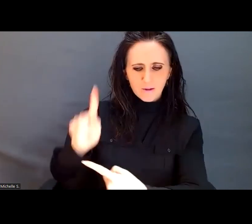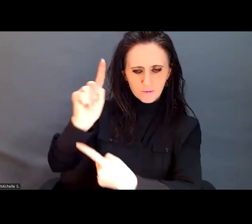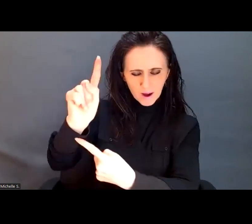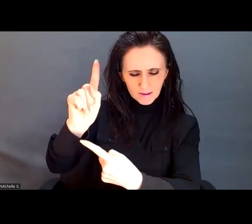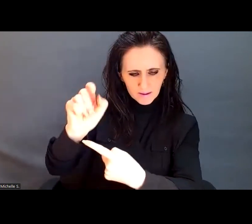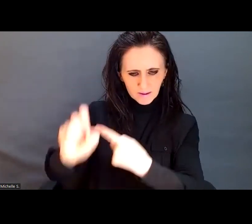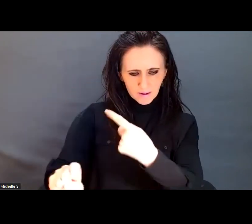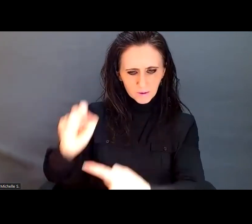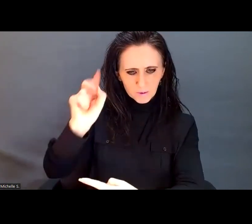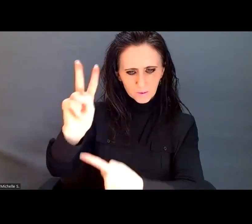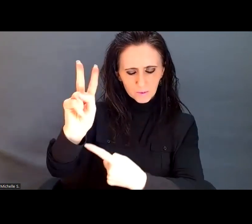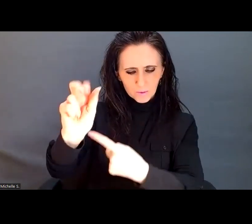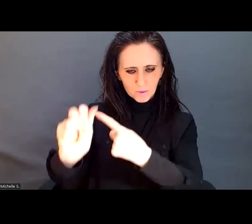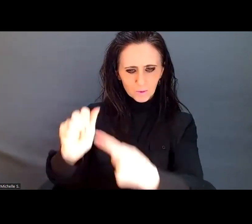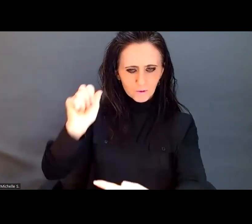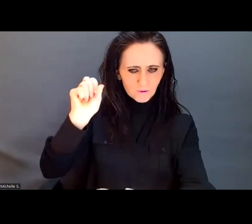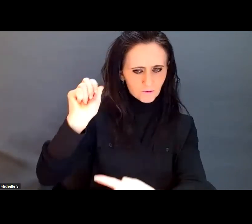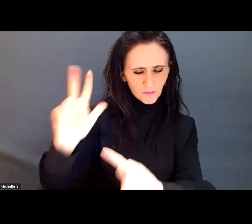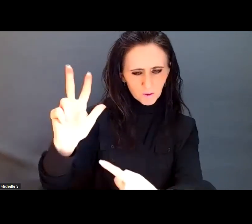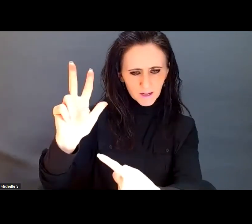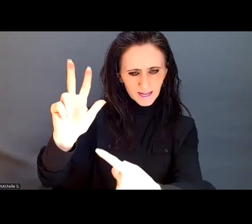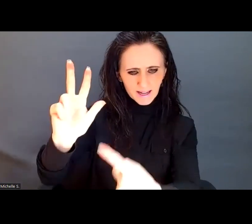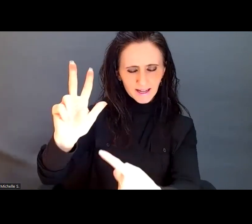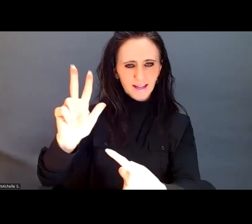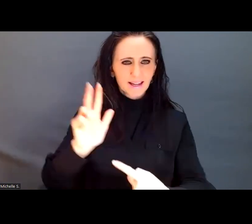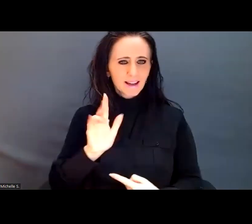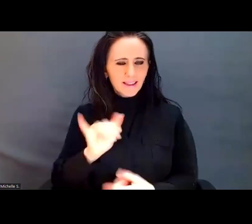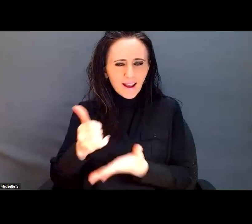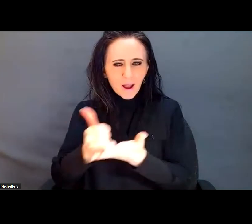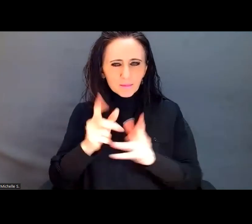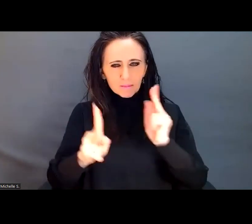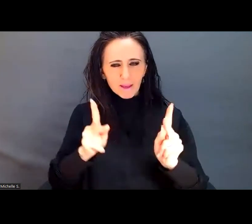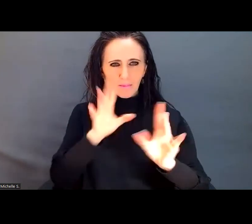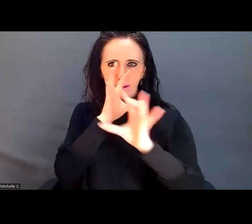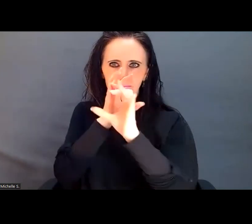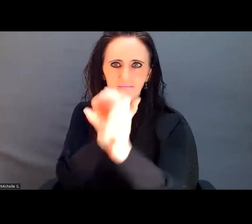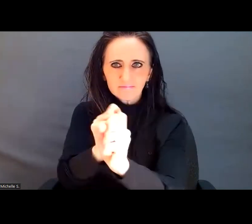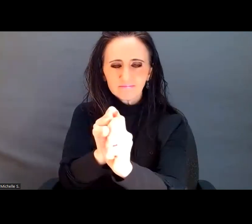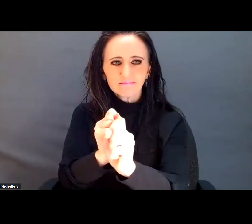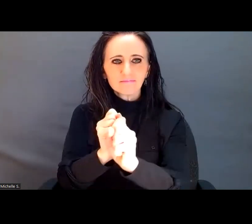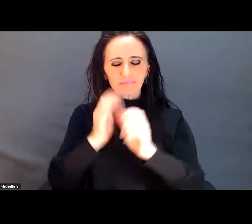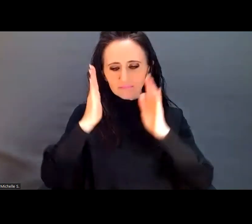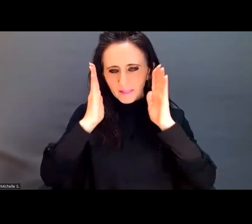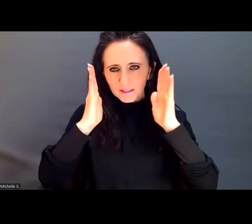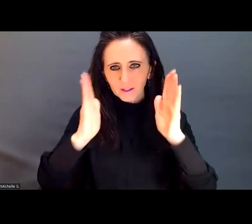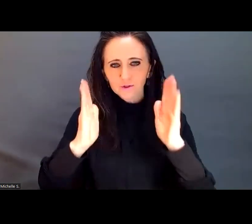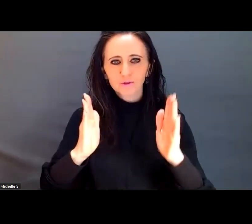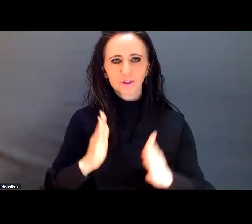you do this. Go ahead. We're going to focus like a laser for these next 15 or so minutes. Yeah, nice